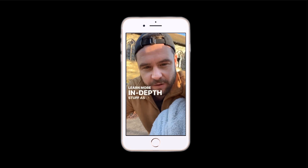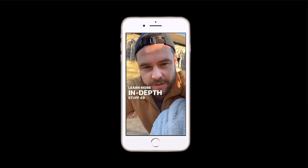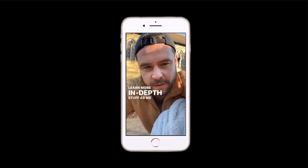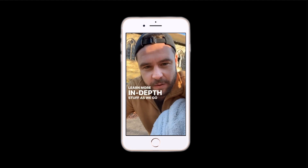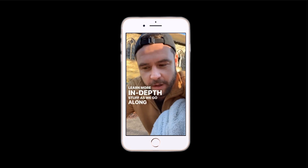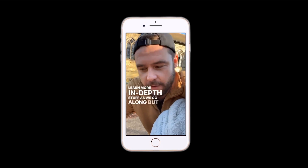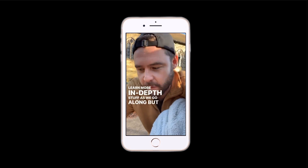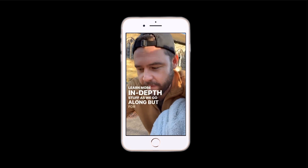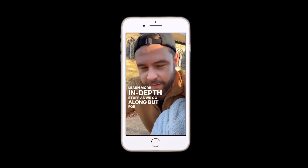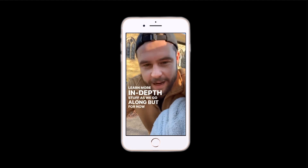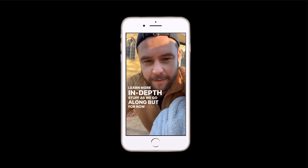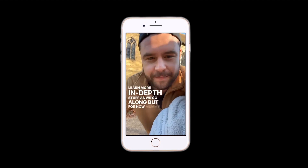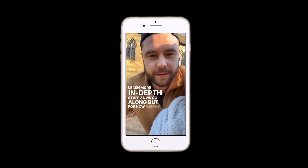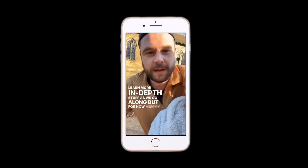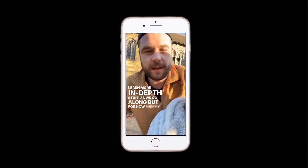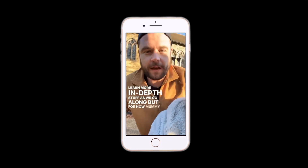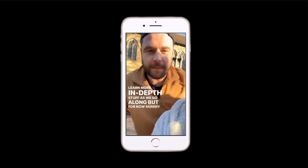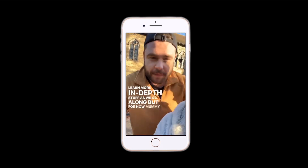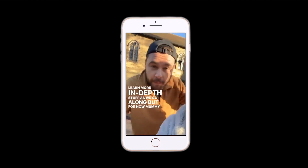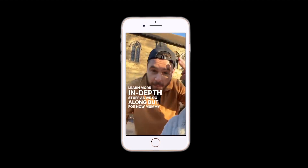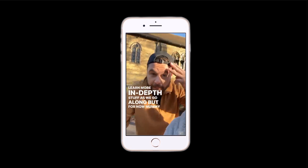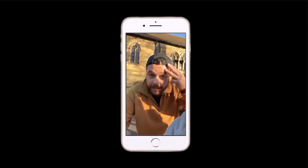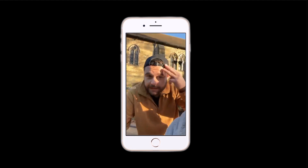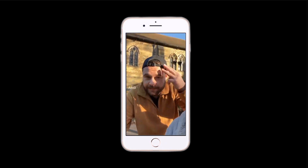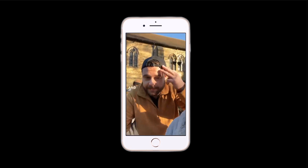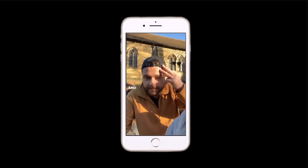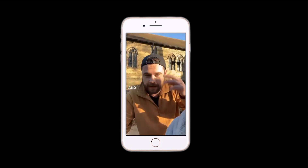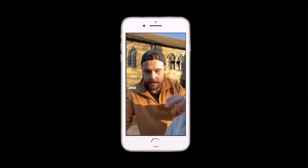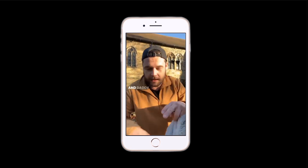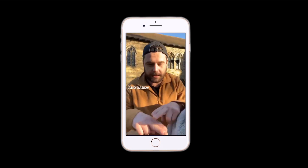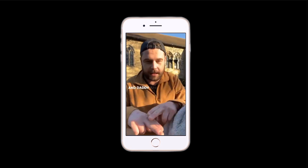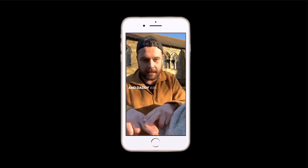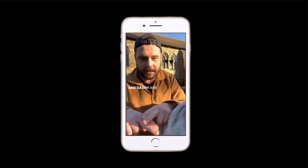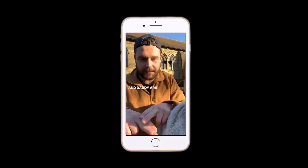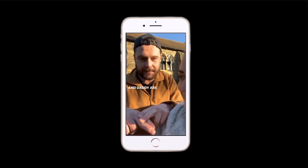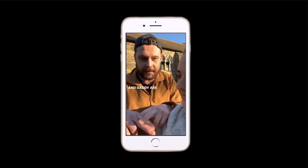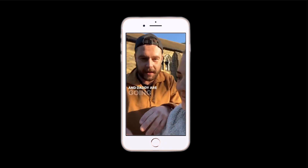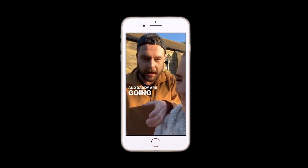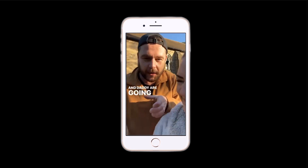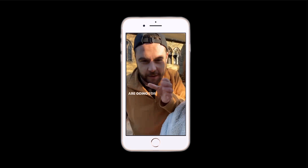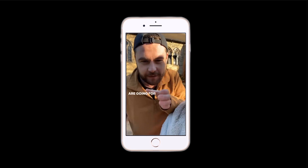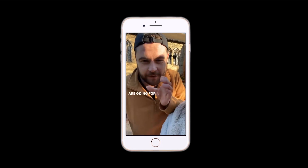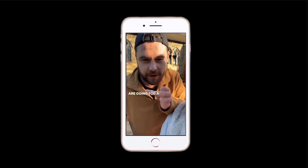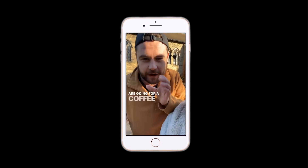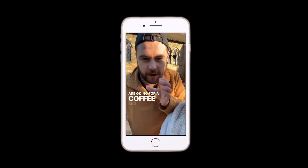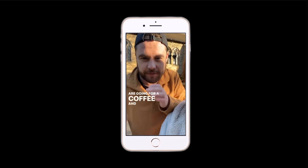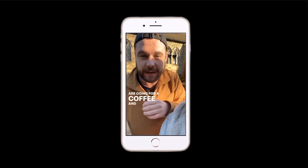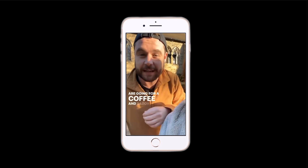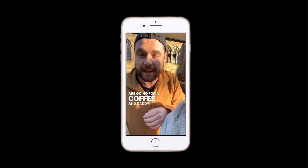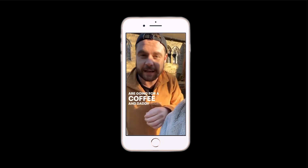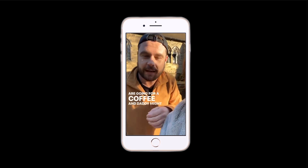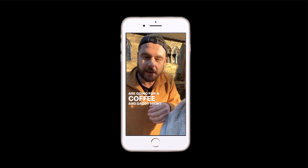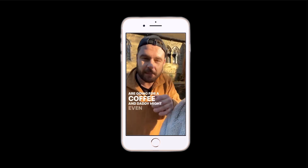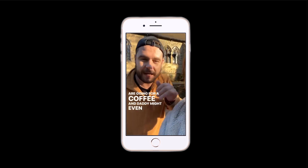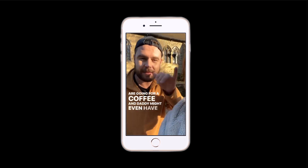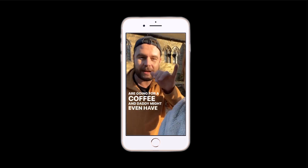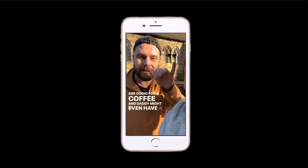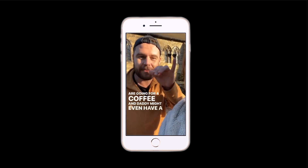as we go along, but for now, Mummy and Daddy are going for a coffee, and Daddy might even have a